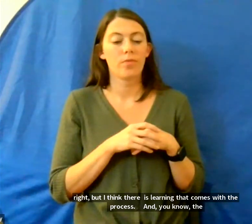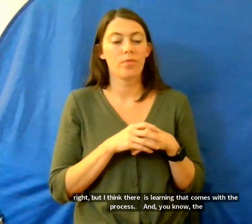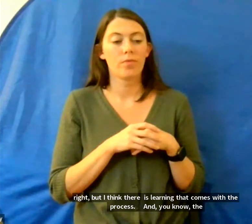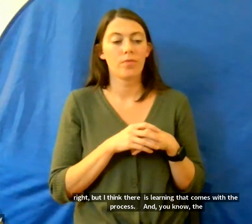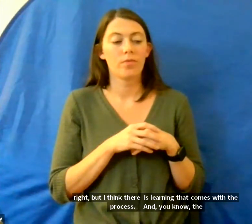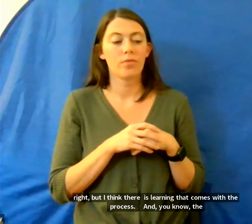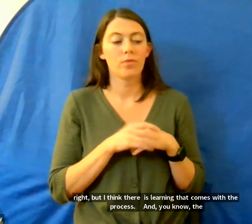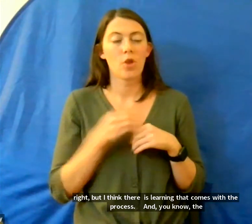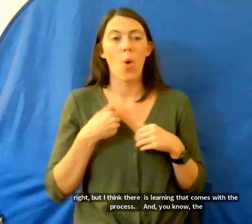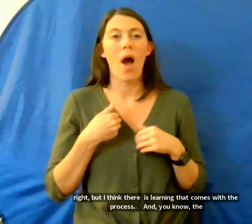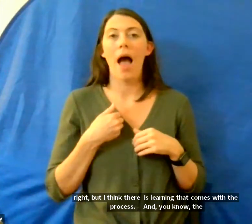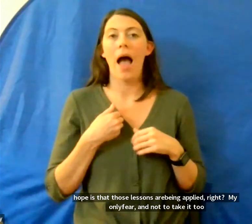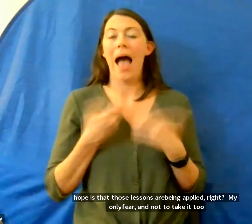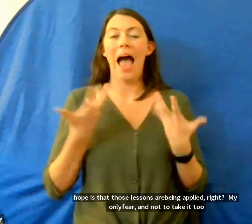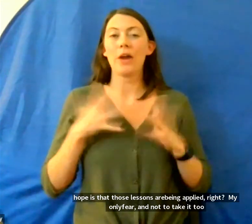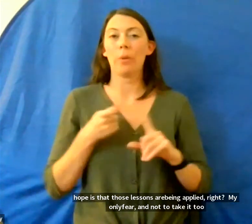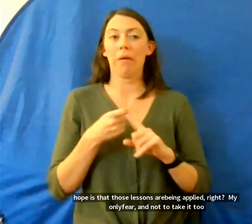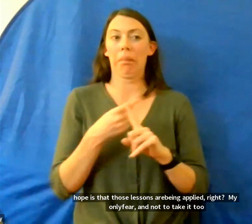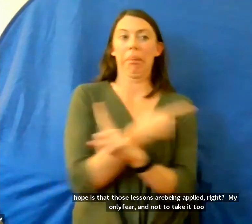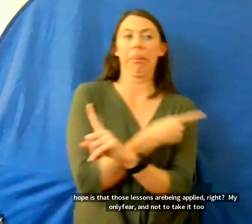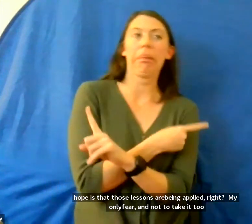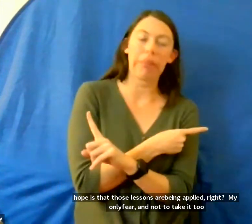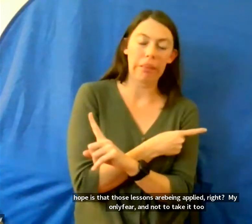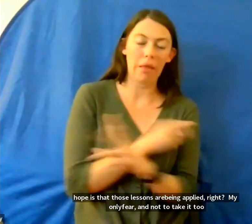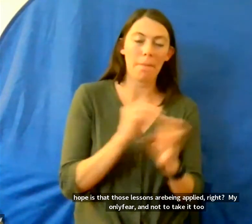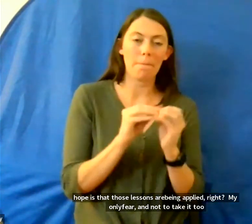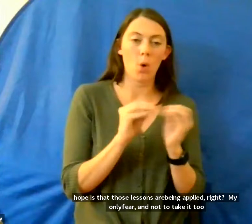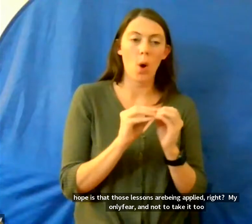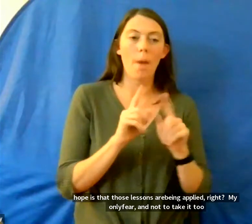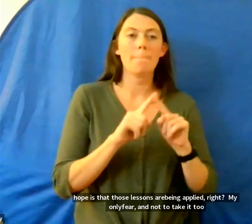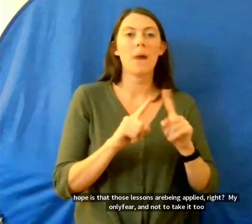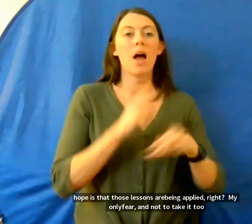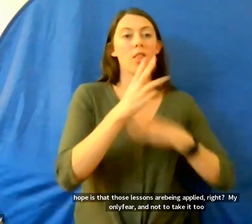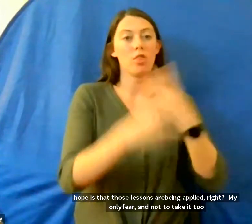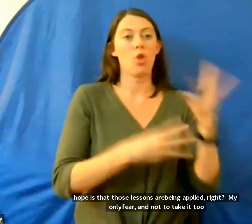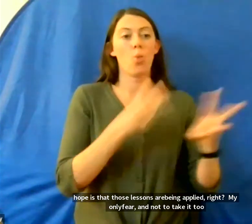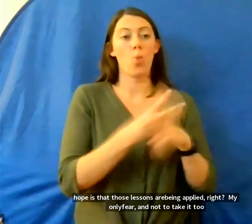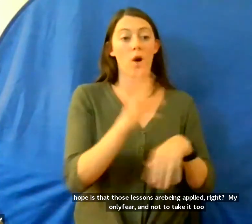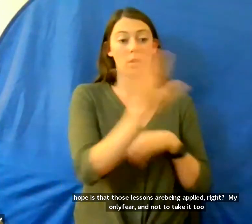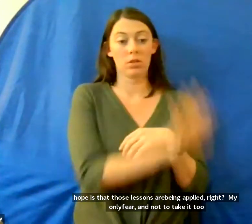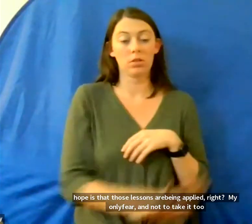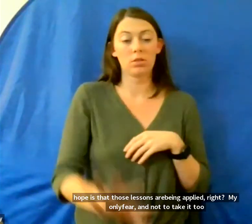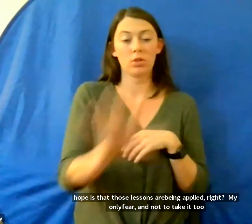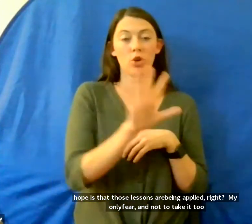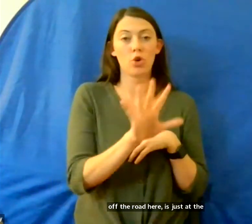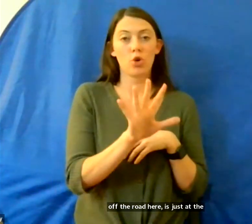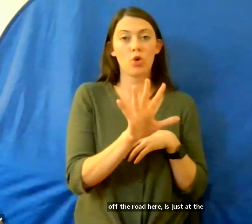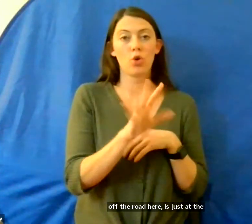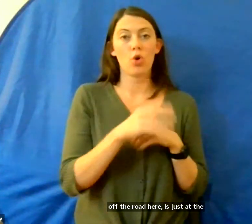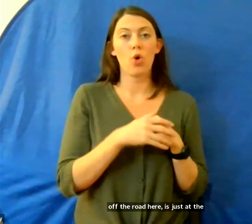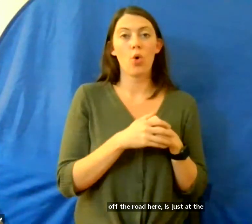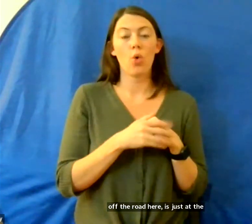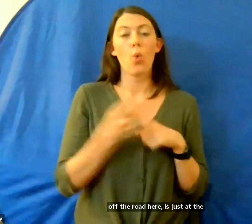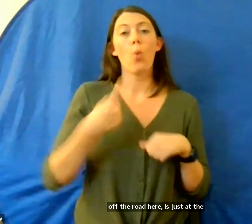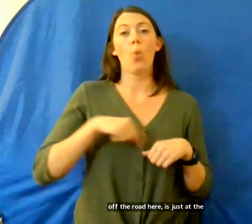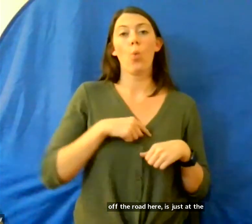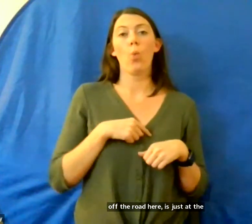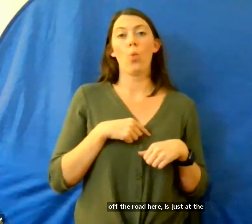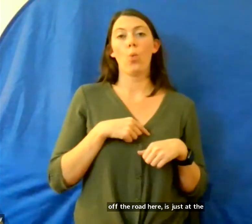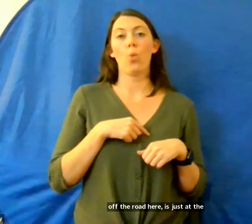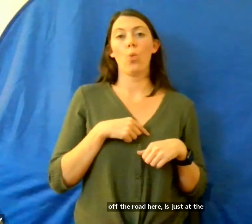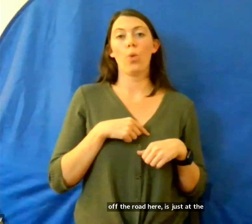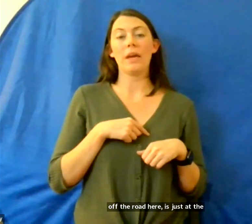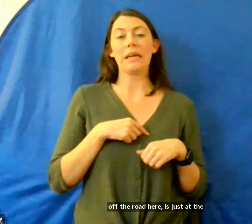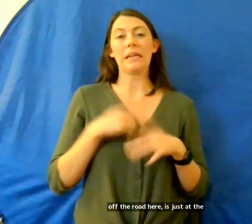the road here, is just at the global level, right? When we tend to think of ourselves regionally, but